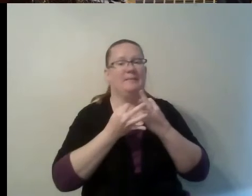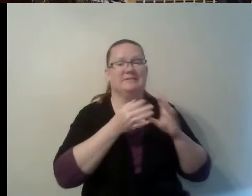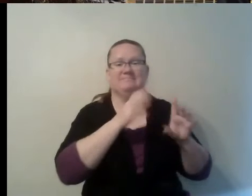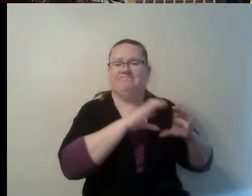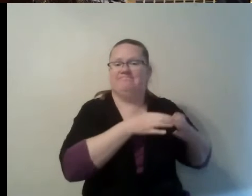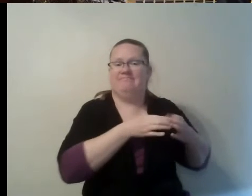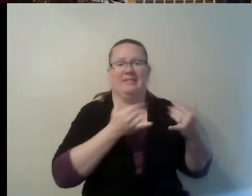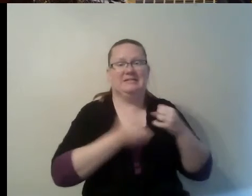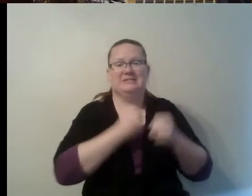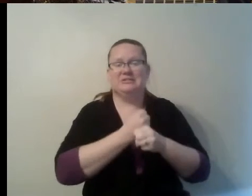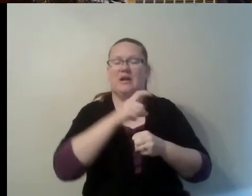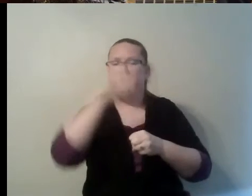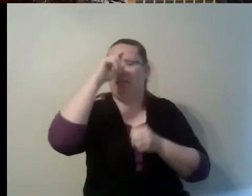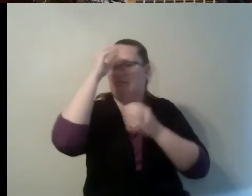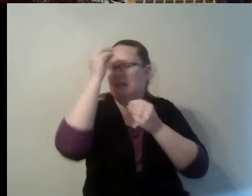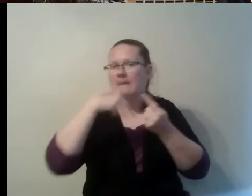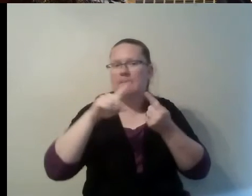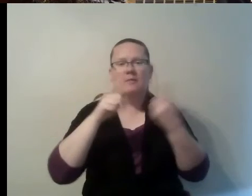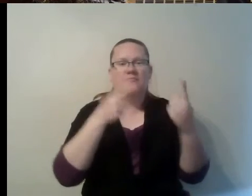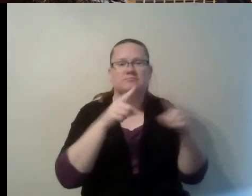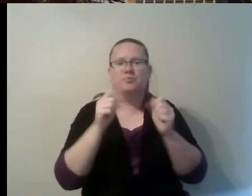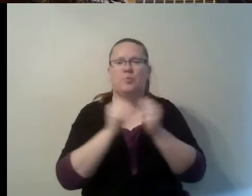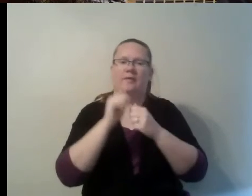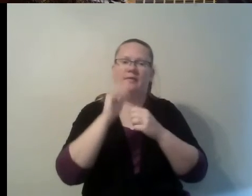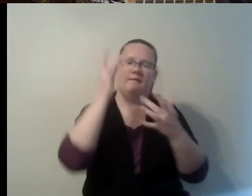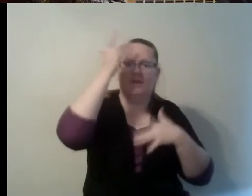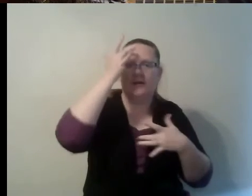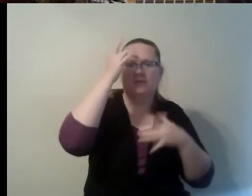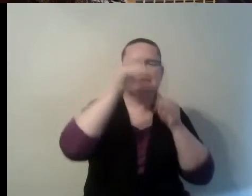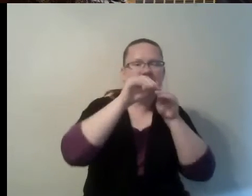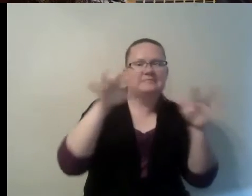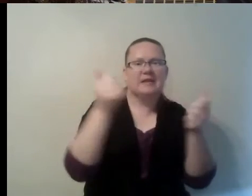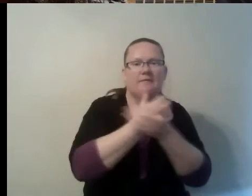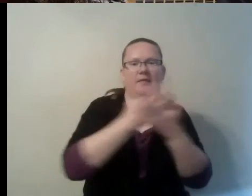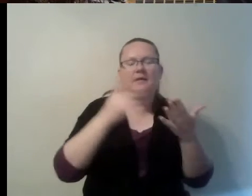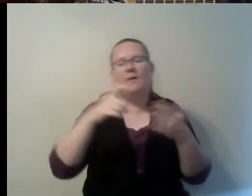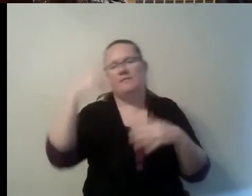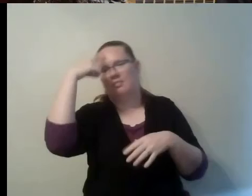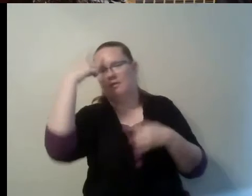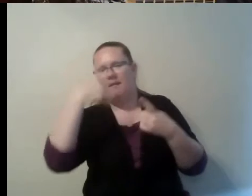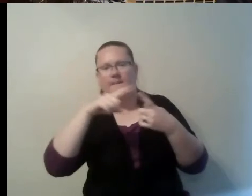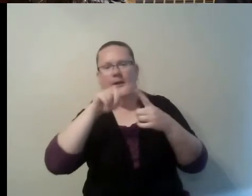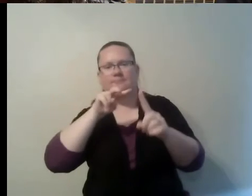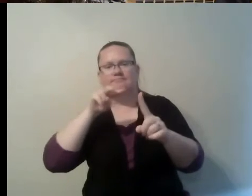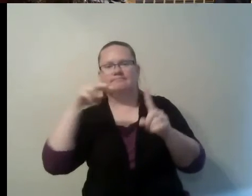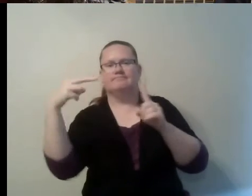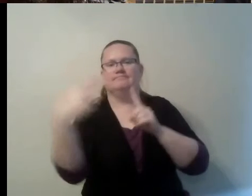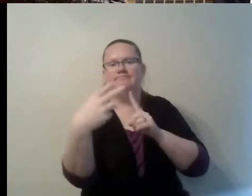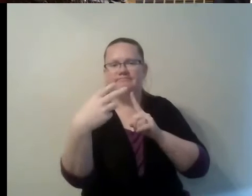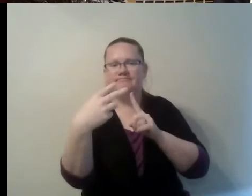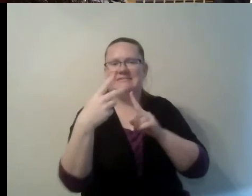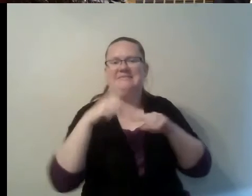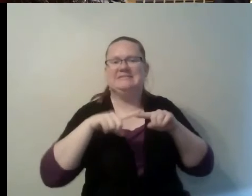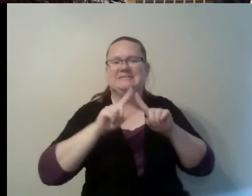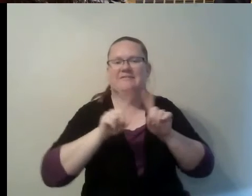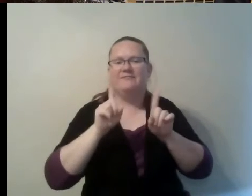about what's going on in this virus, and we have to think about it in different ways than we're used to thinking